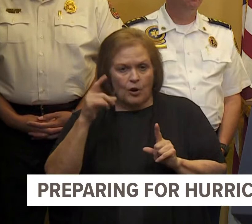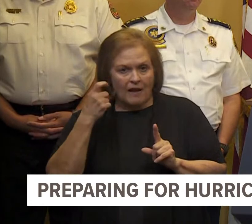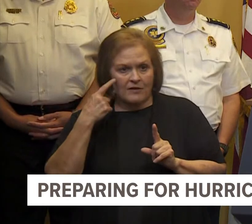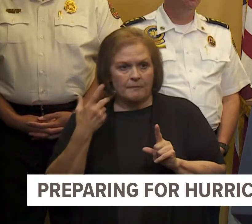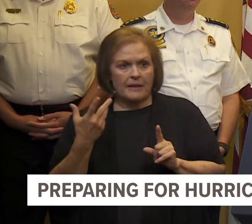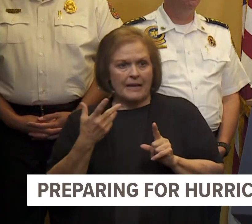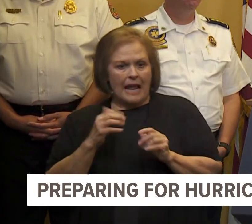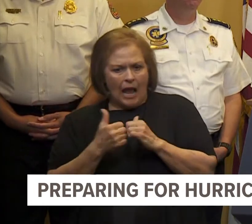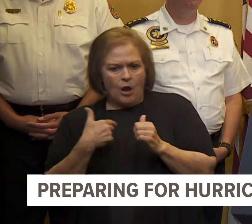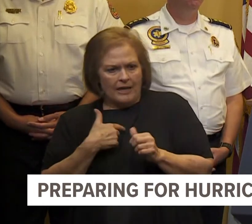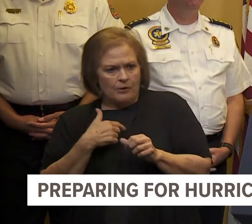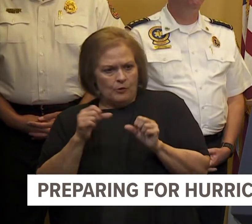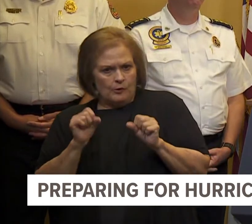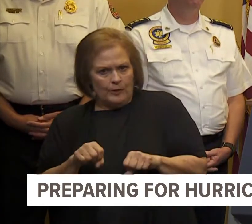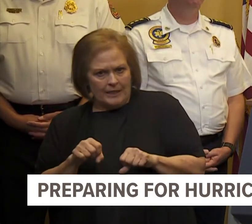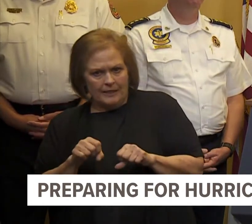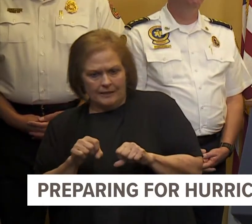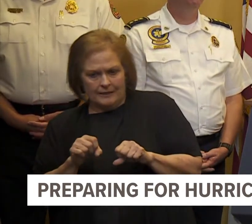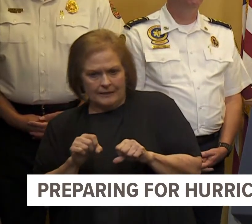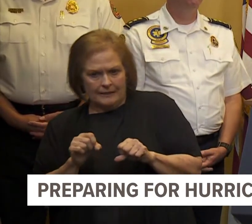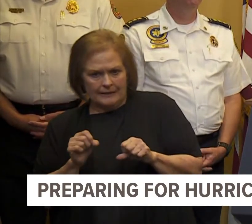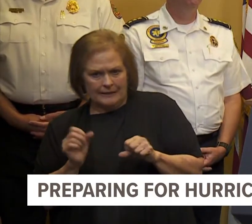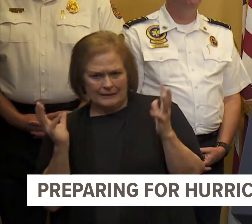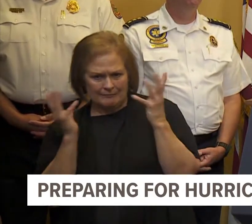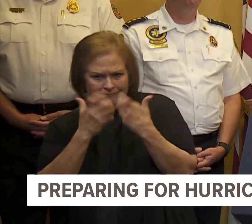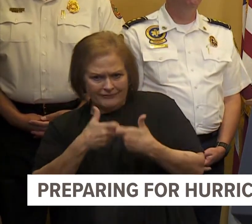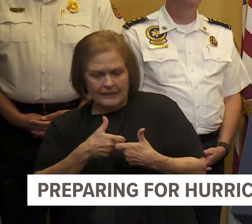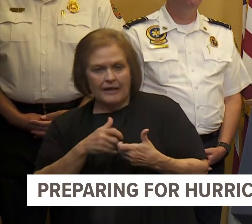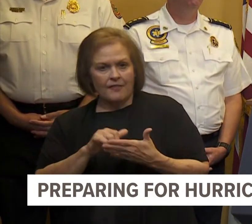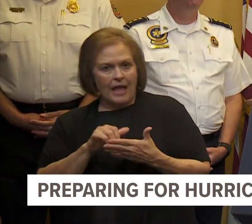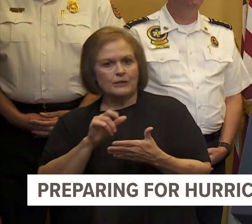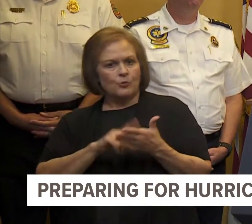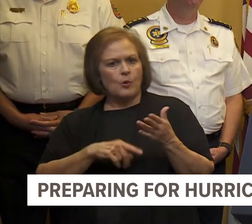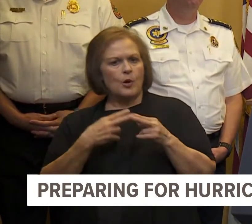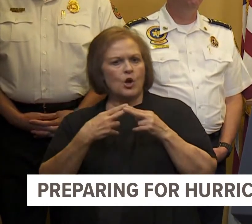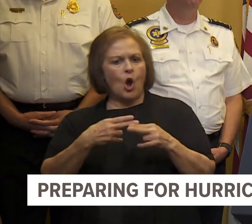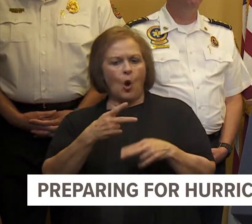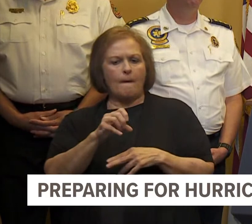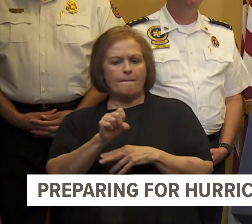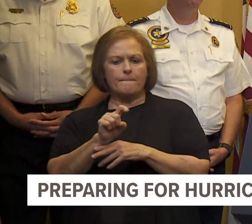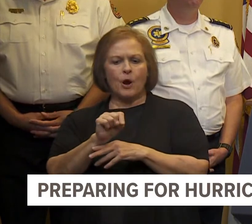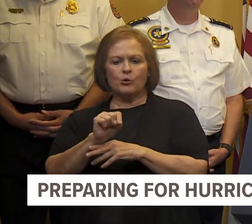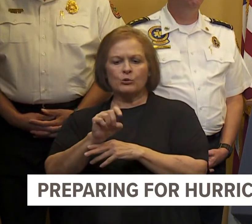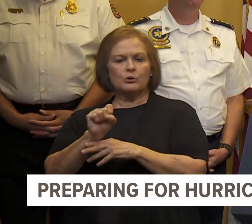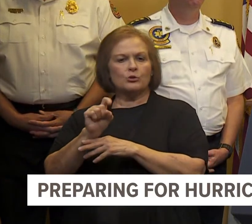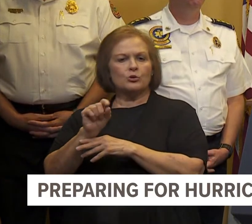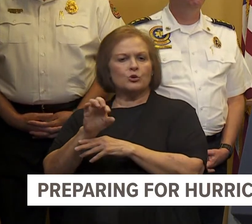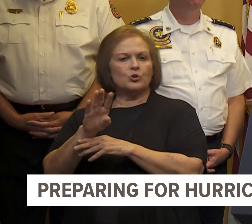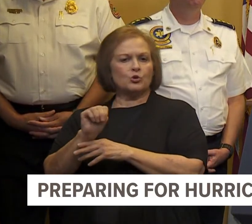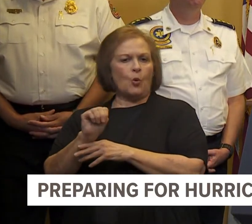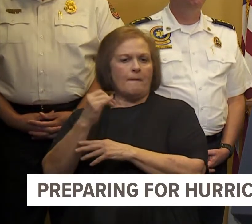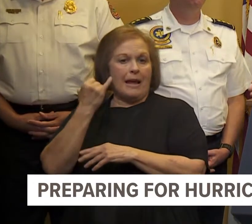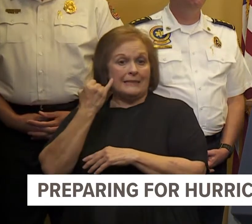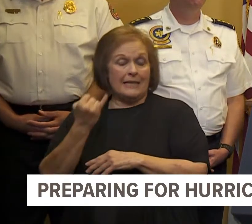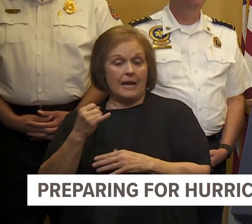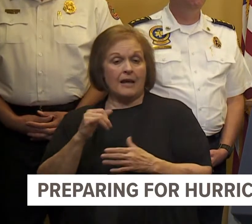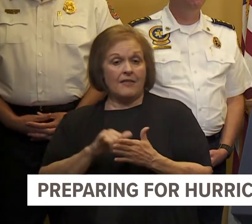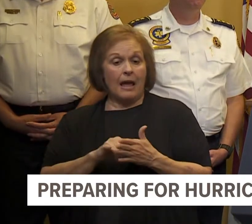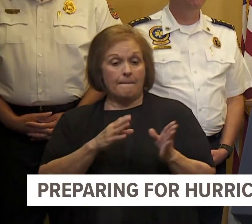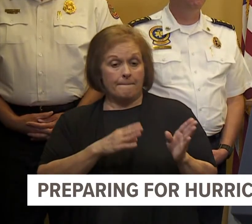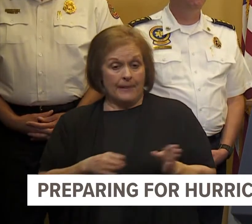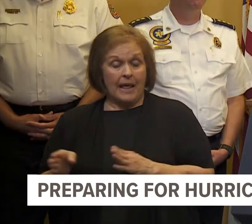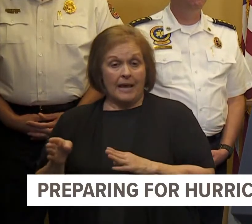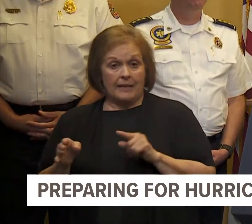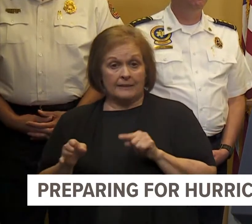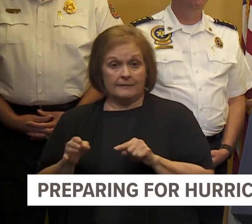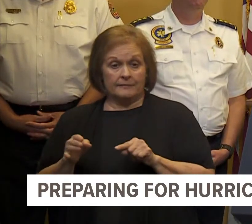government, how can we put those together? And that's what the post-storm ideal is. The post-storm idea is that, the plan